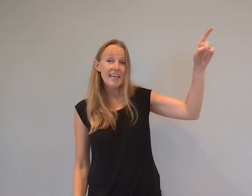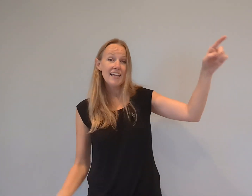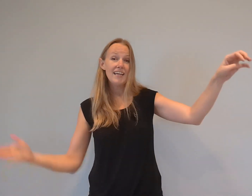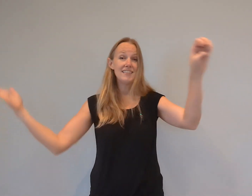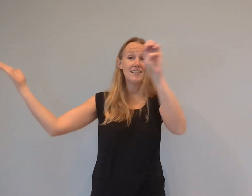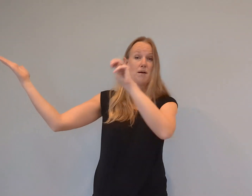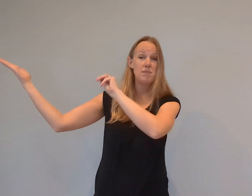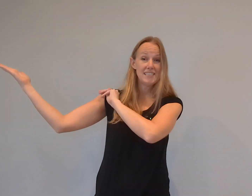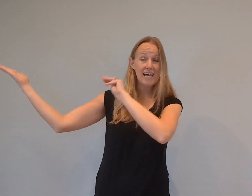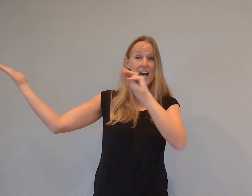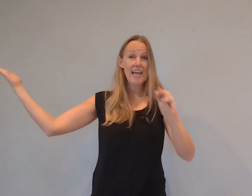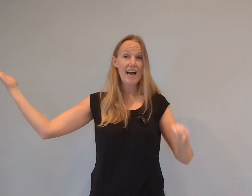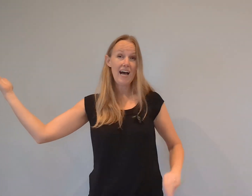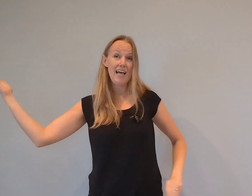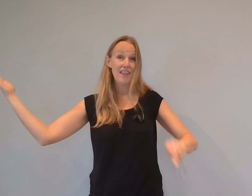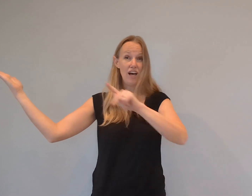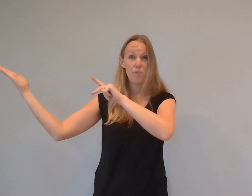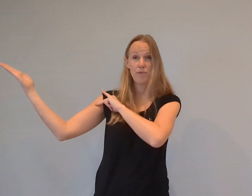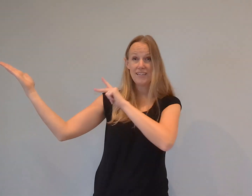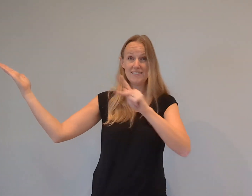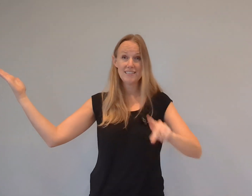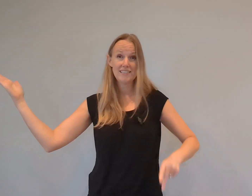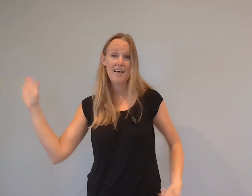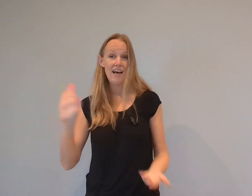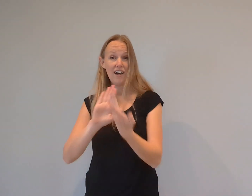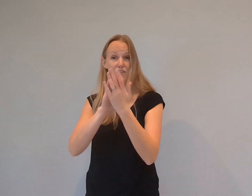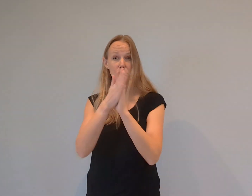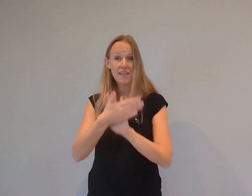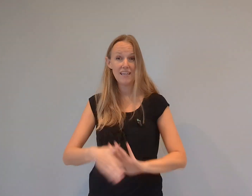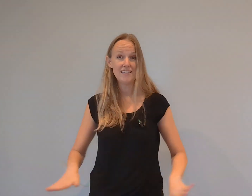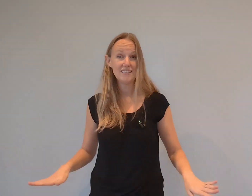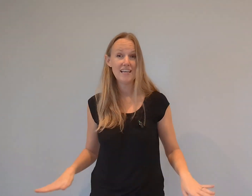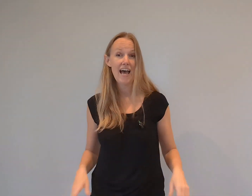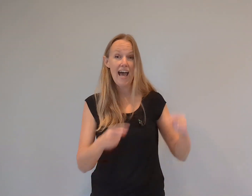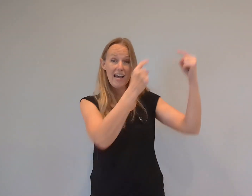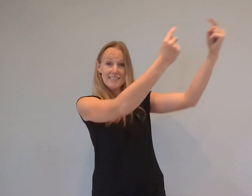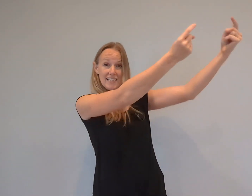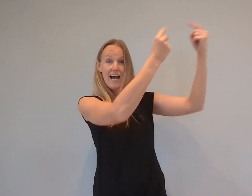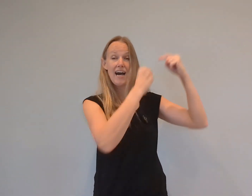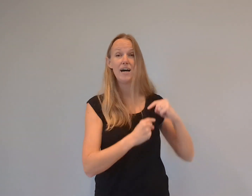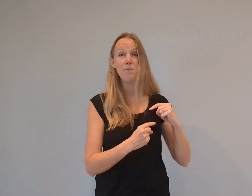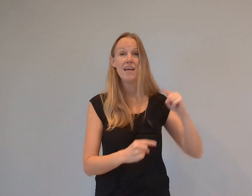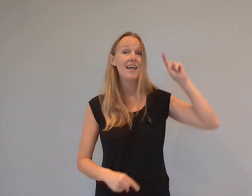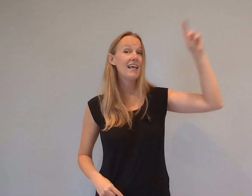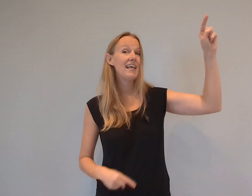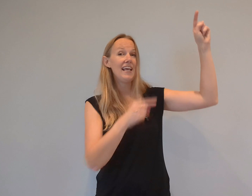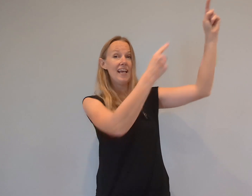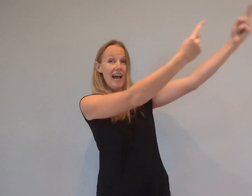He is the Messiah, the Prince of Peace has come. He